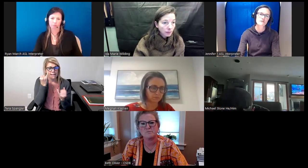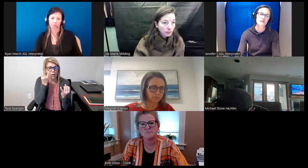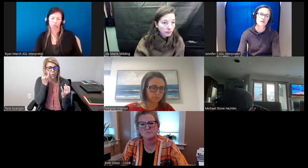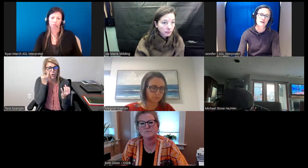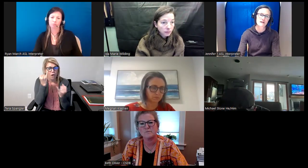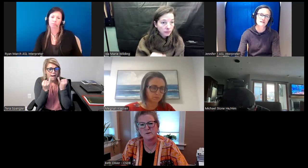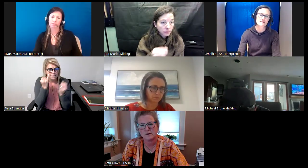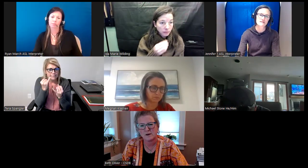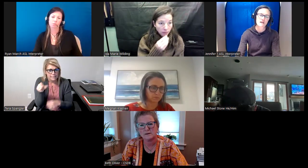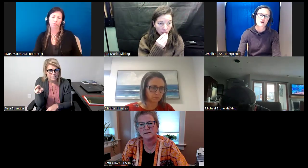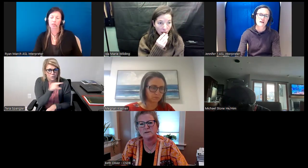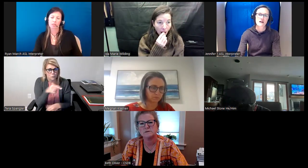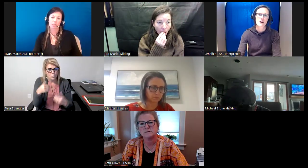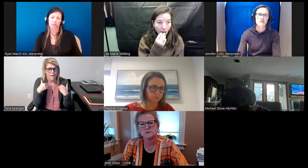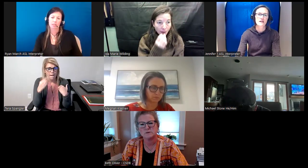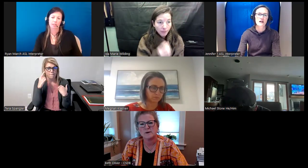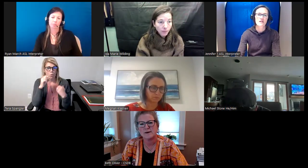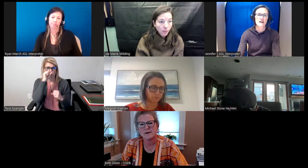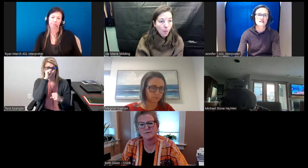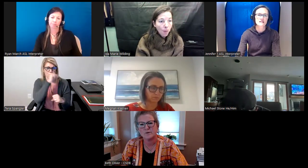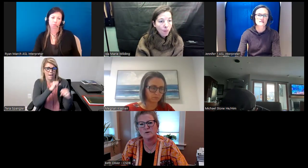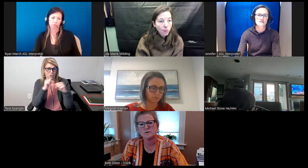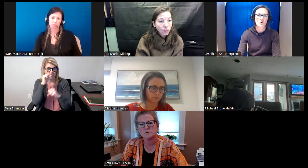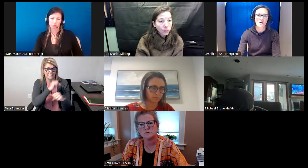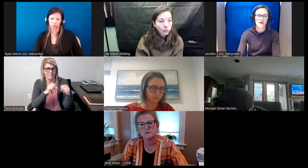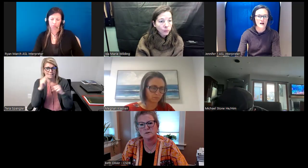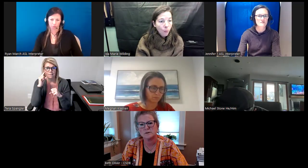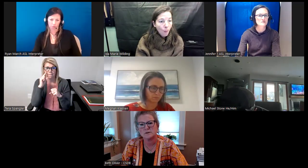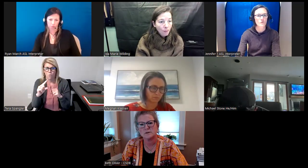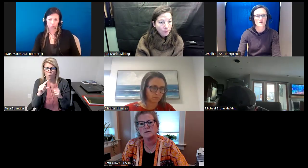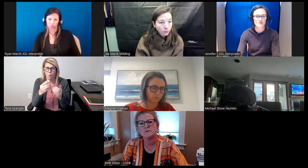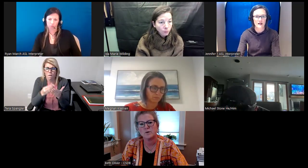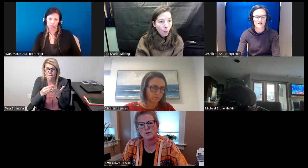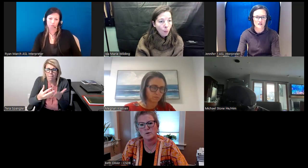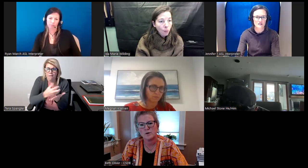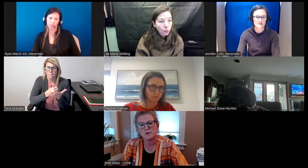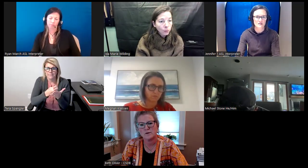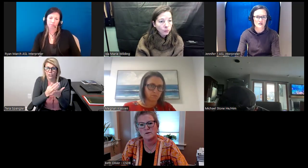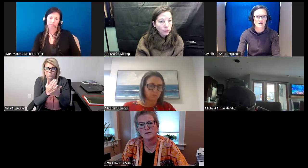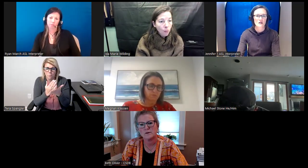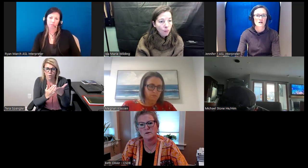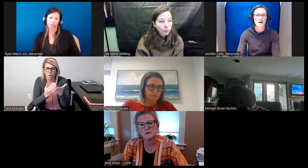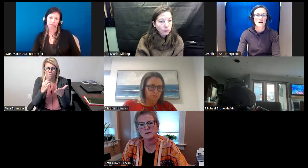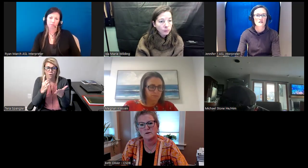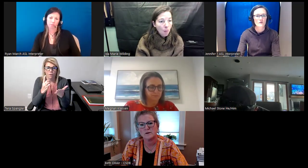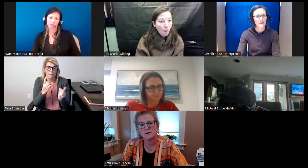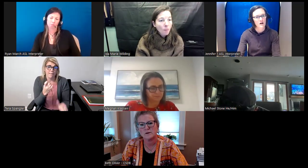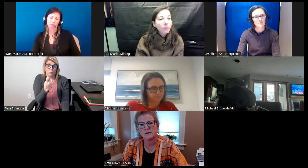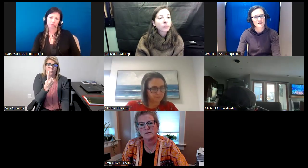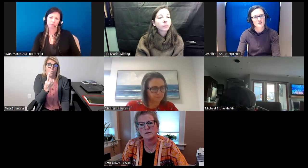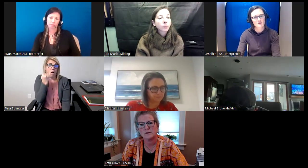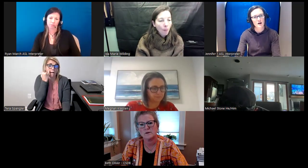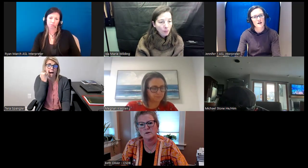I'm curious, are there any other ideas that you all have for strategies for